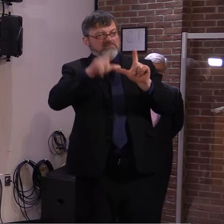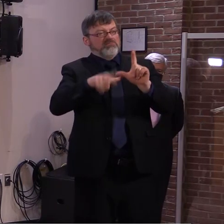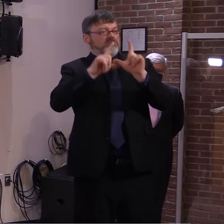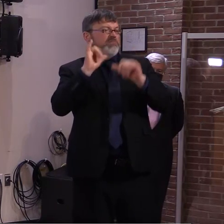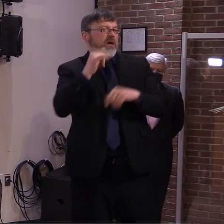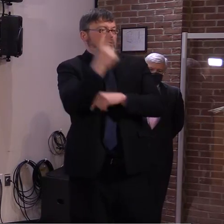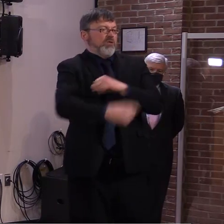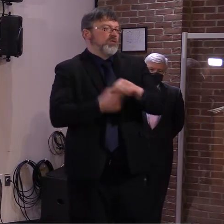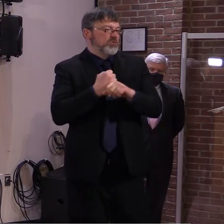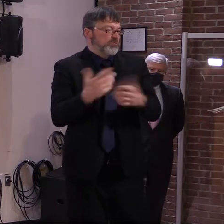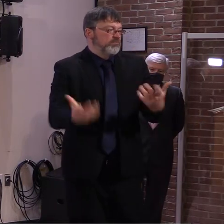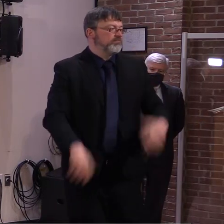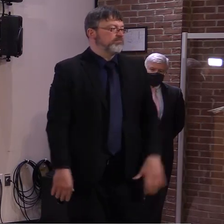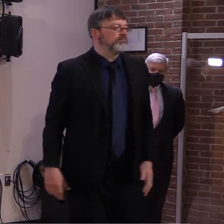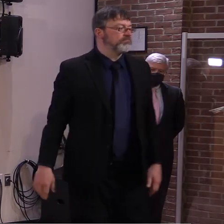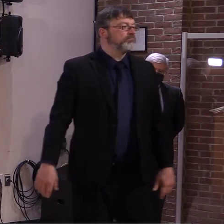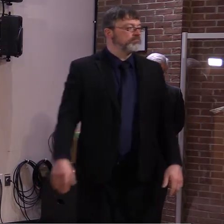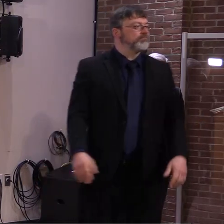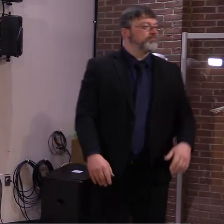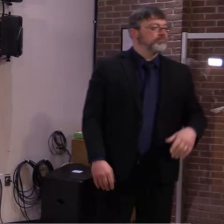Devin, Local 22.